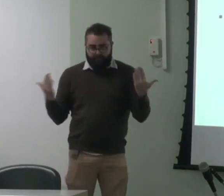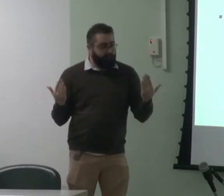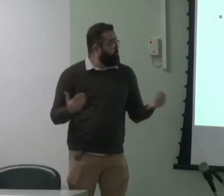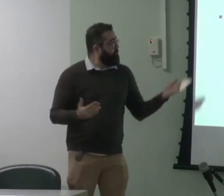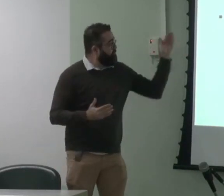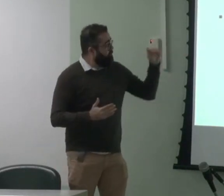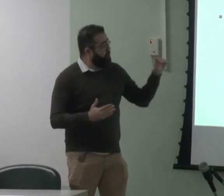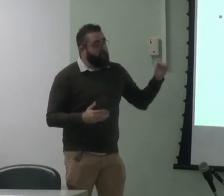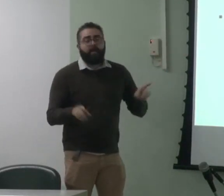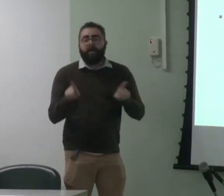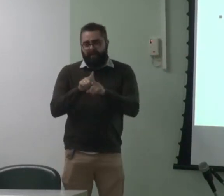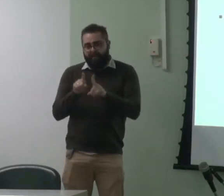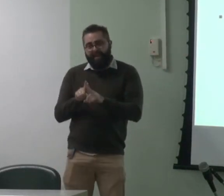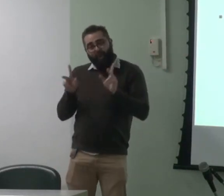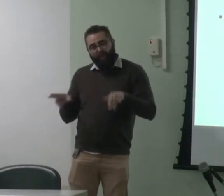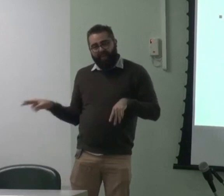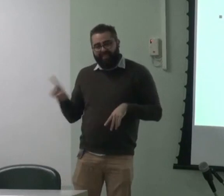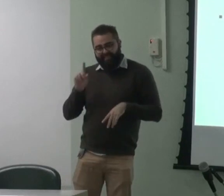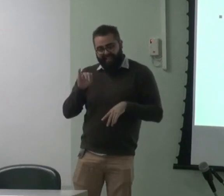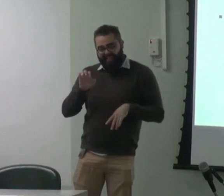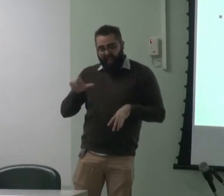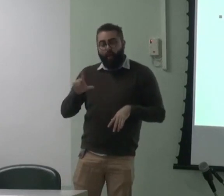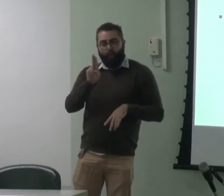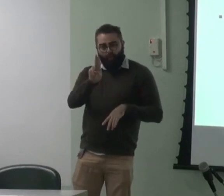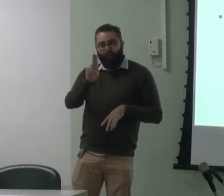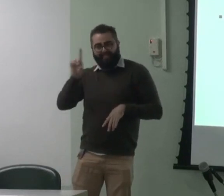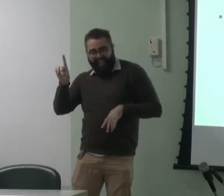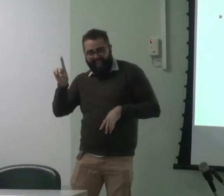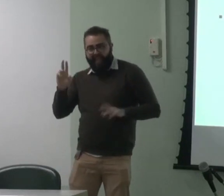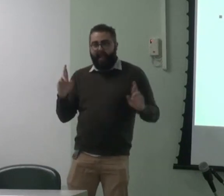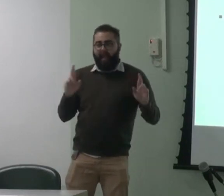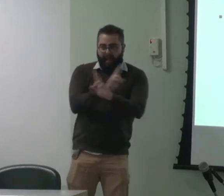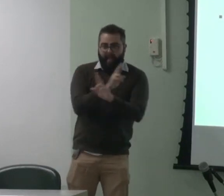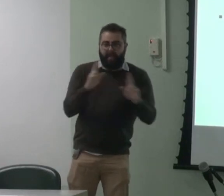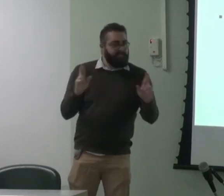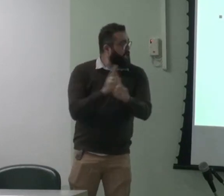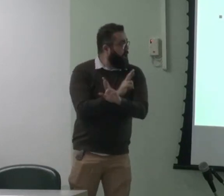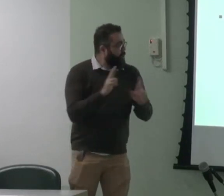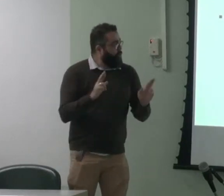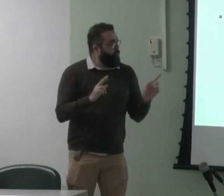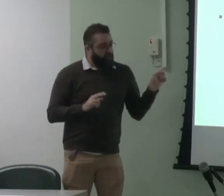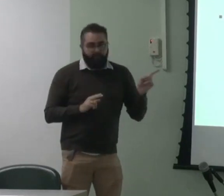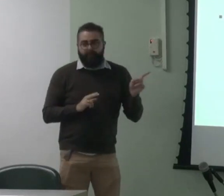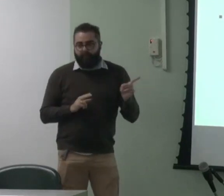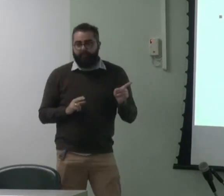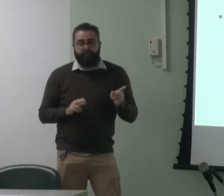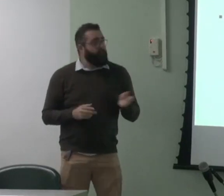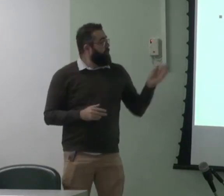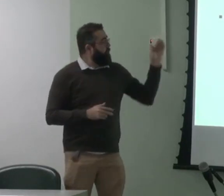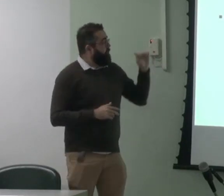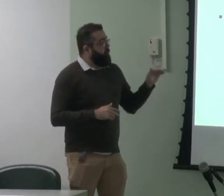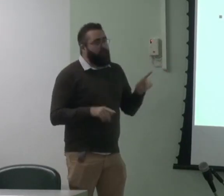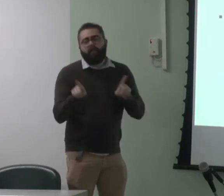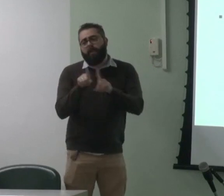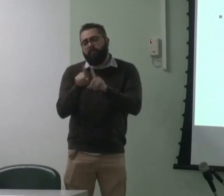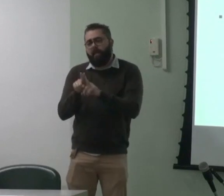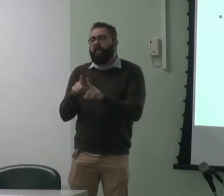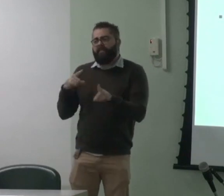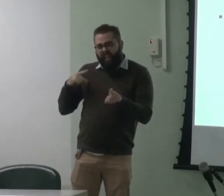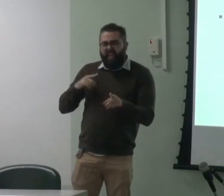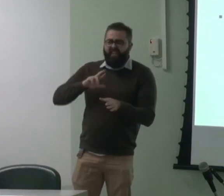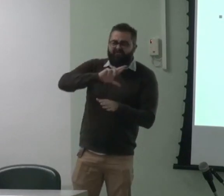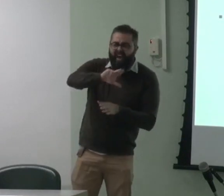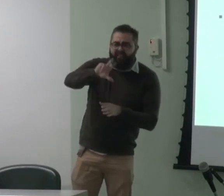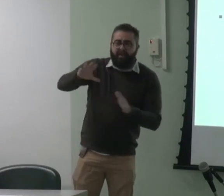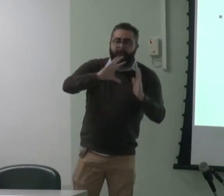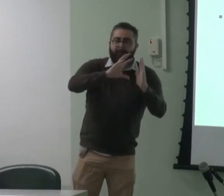show where they are in the picture I'm trying to draw. Then I will move on to lexical databases, which are,